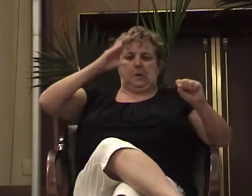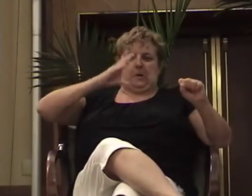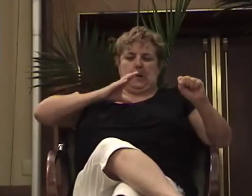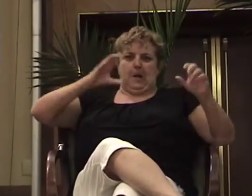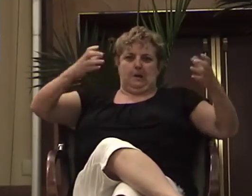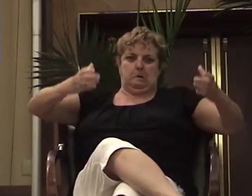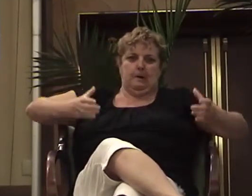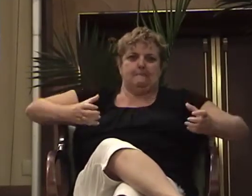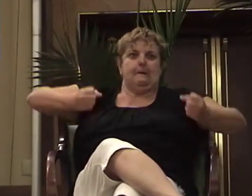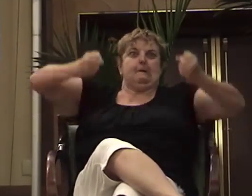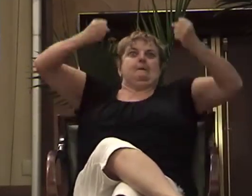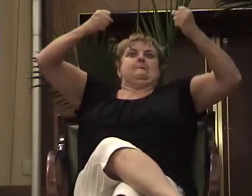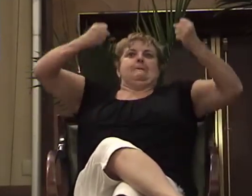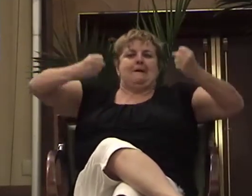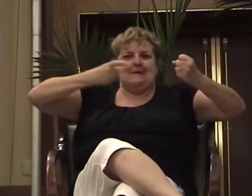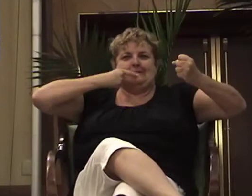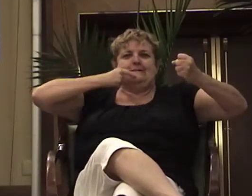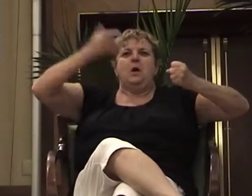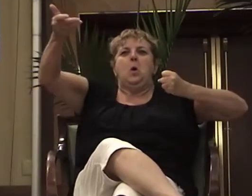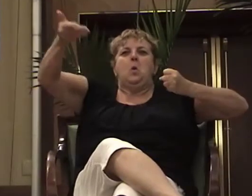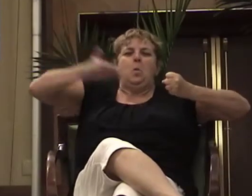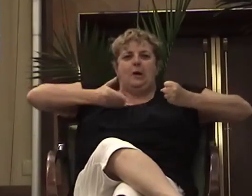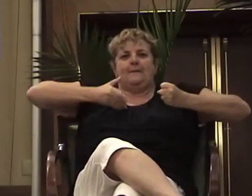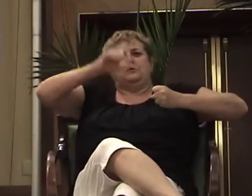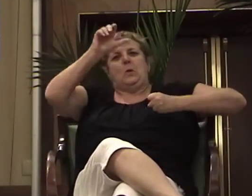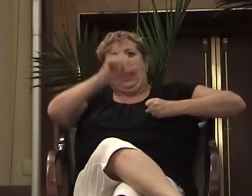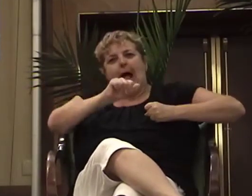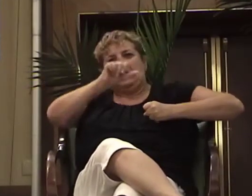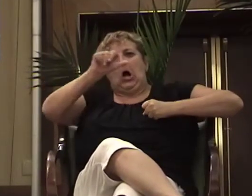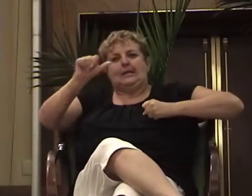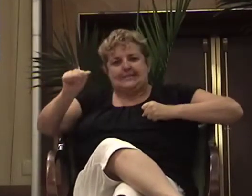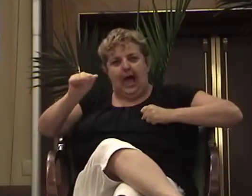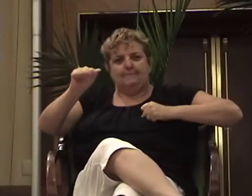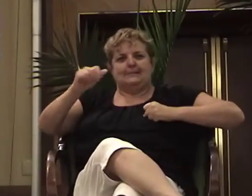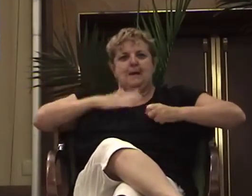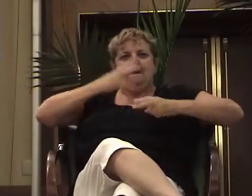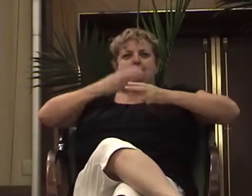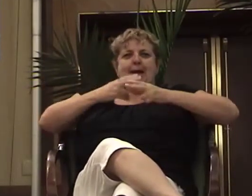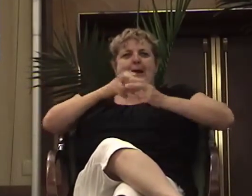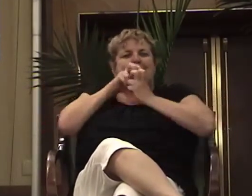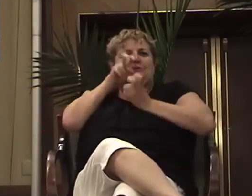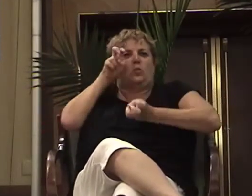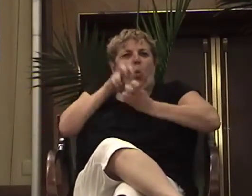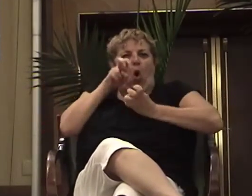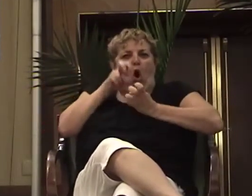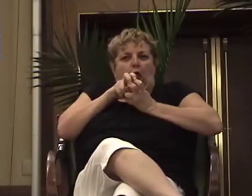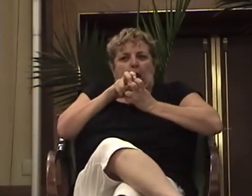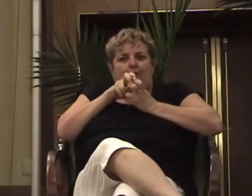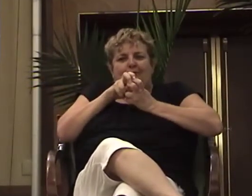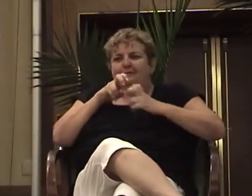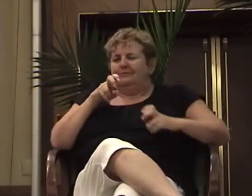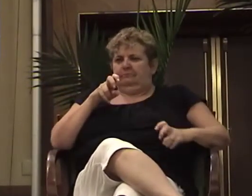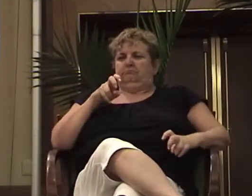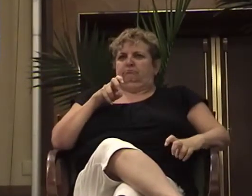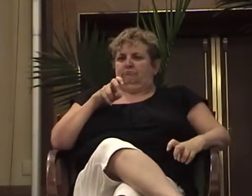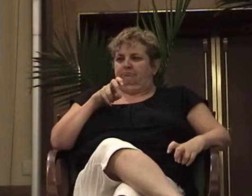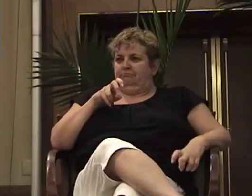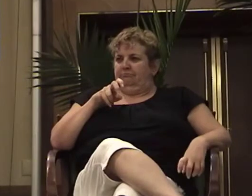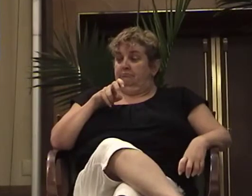me up and goes, welcome to Alcoholics Anonymous. My name is Squirrel. And I was like,